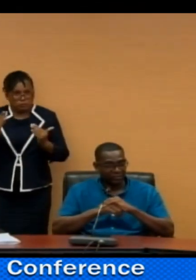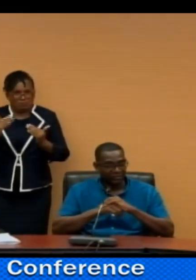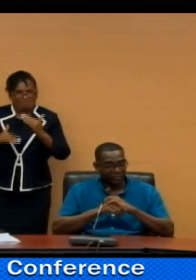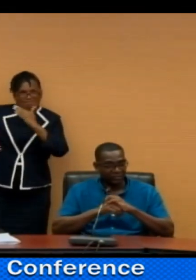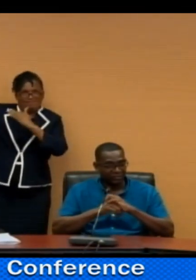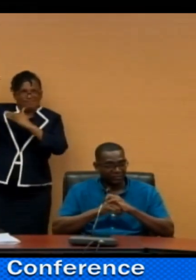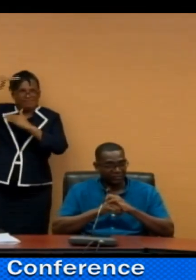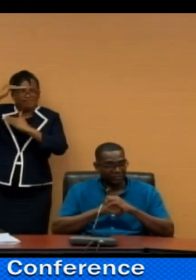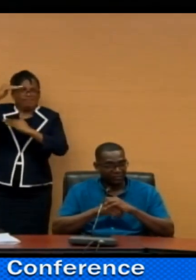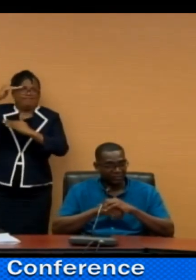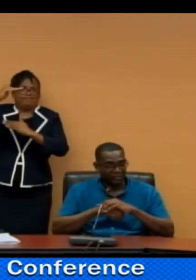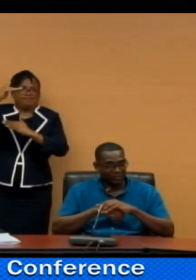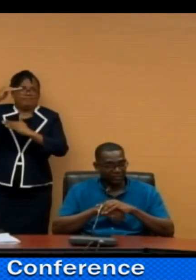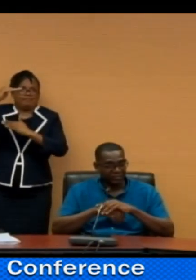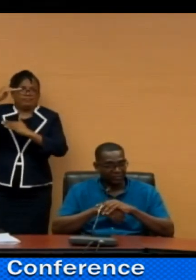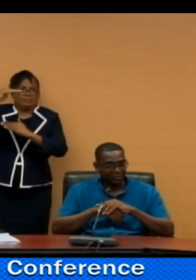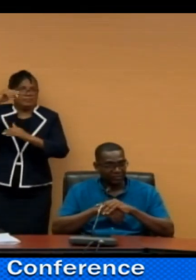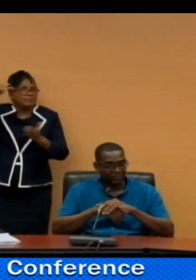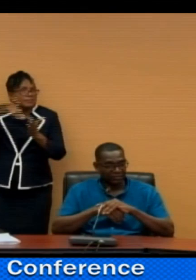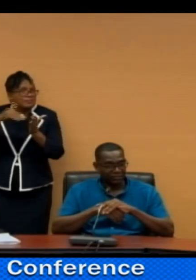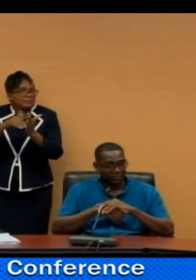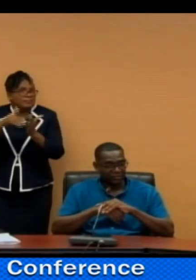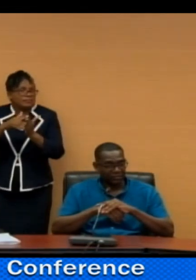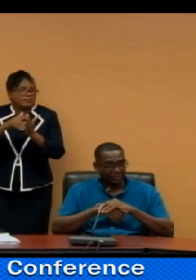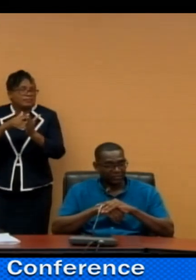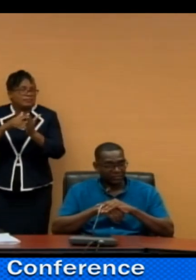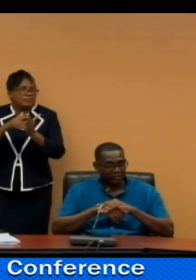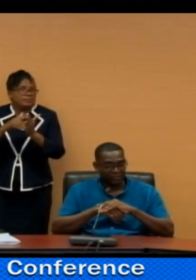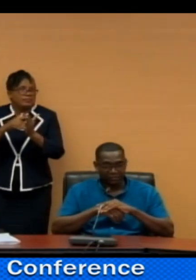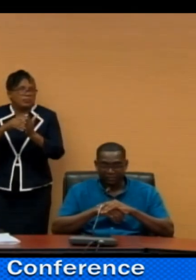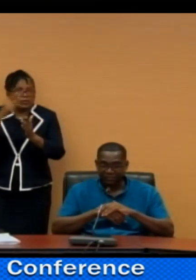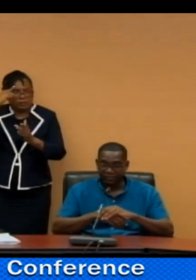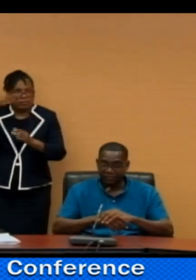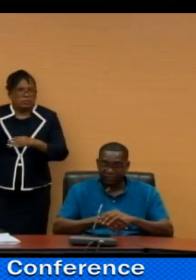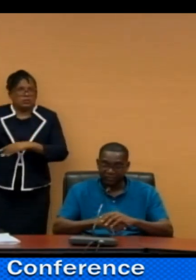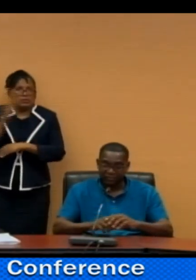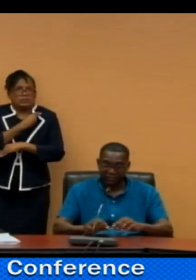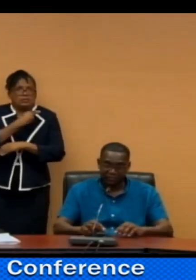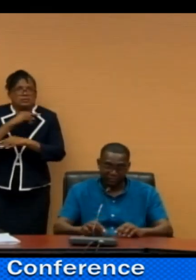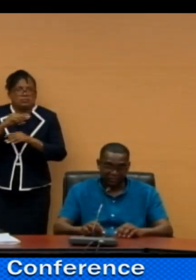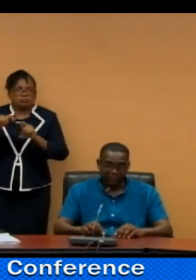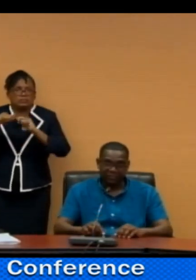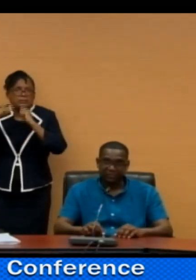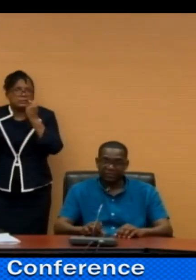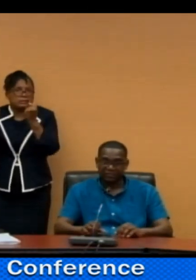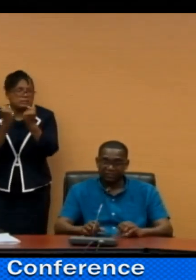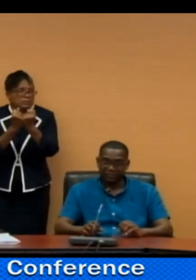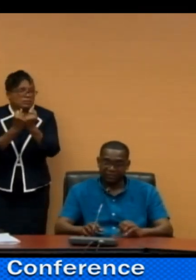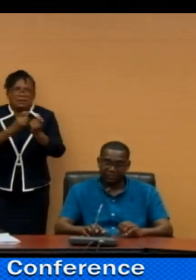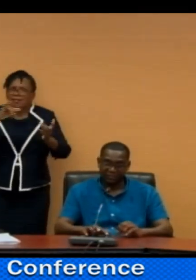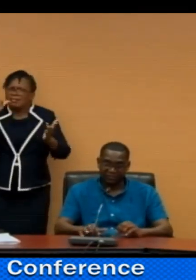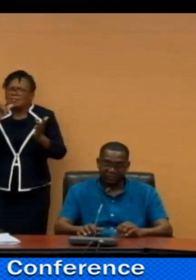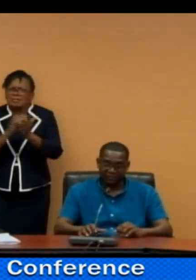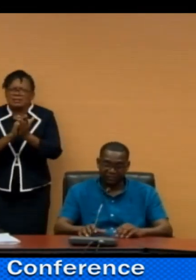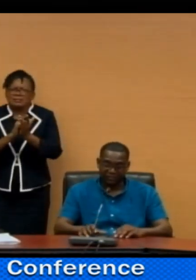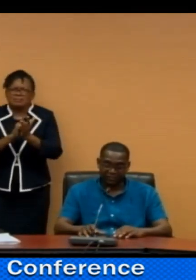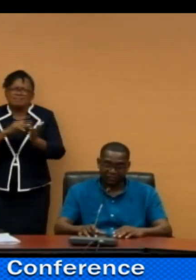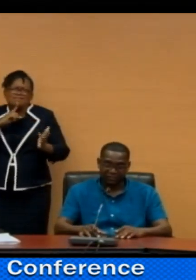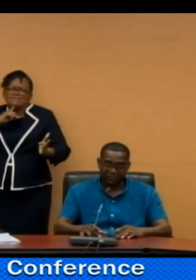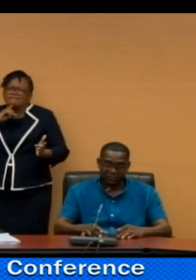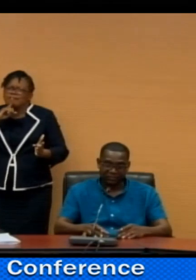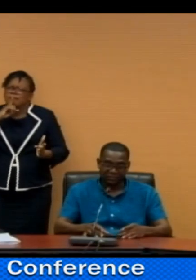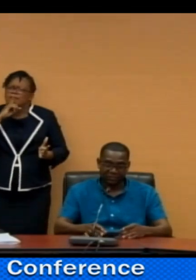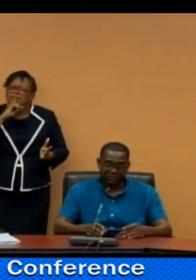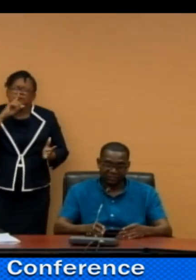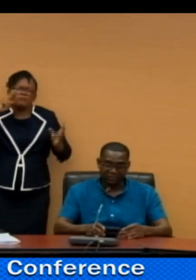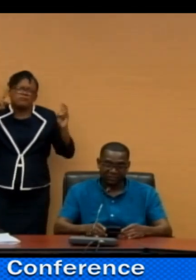And I just want to reiterate that for us as the response team, that is going to be extremely